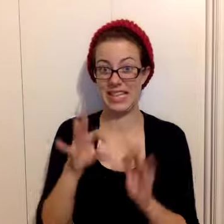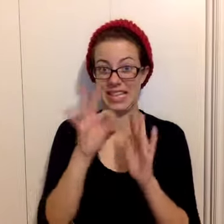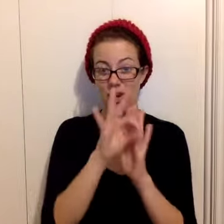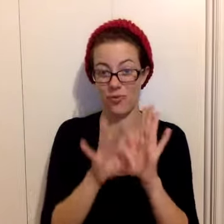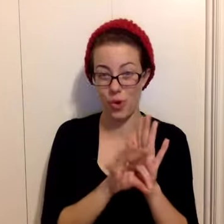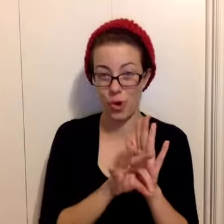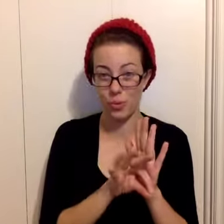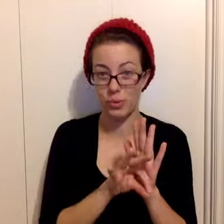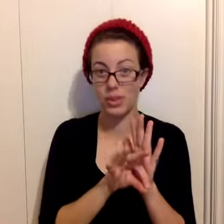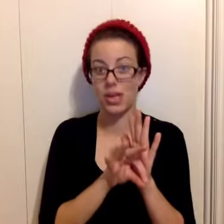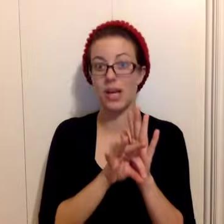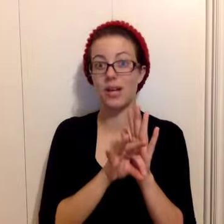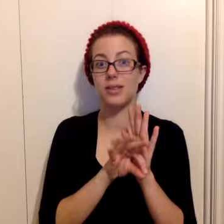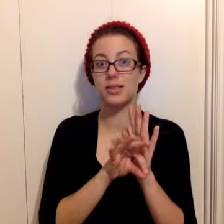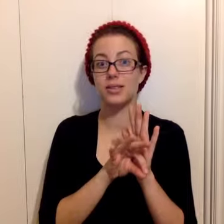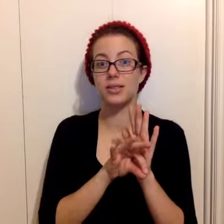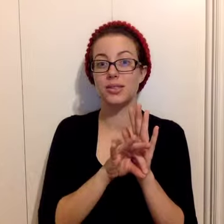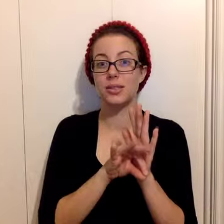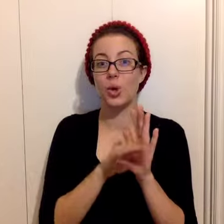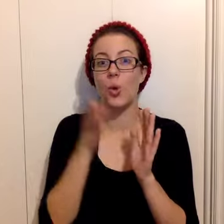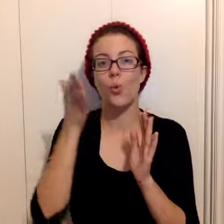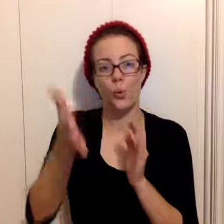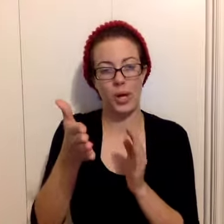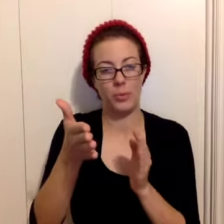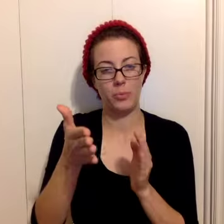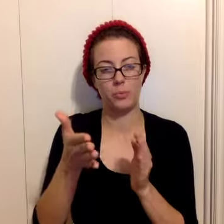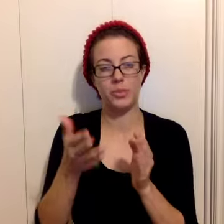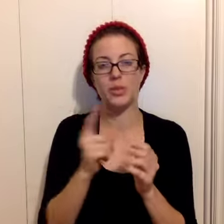really useful to you all.